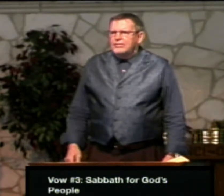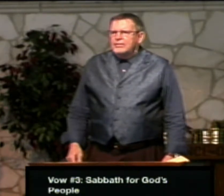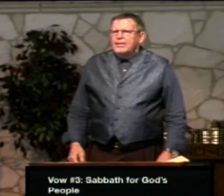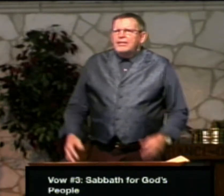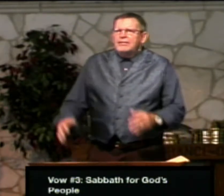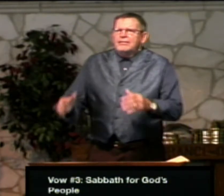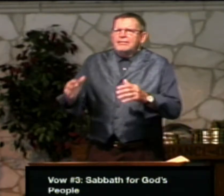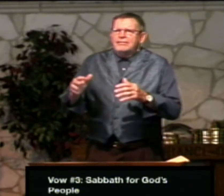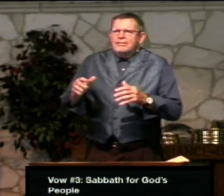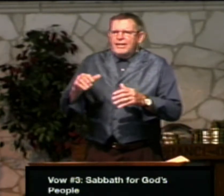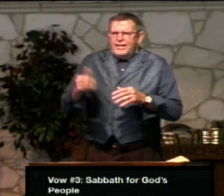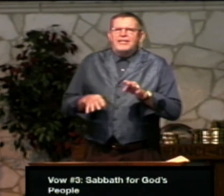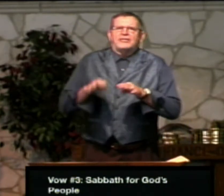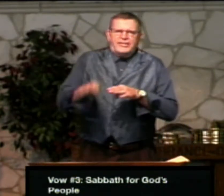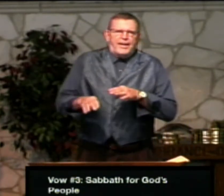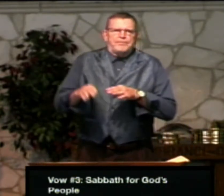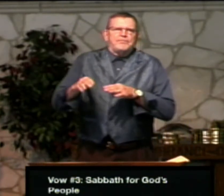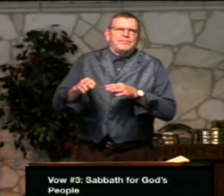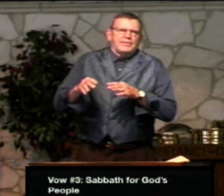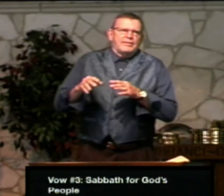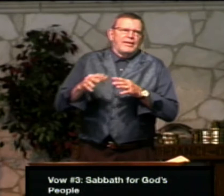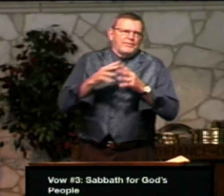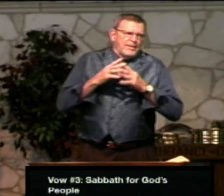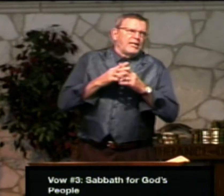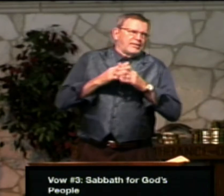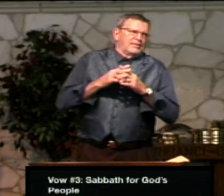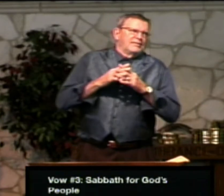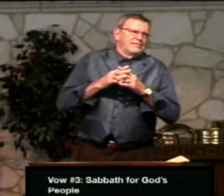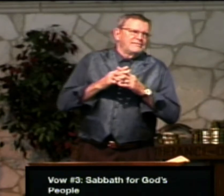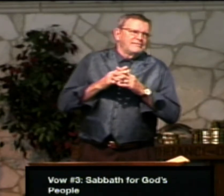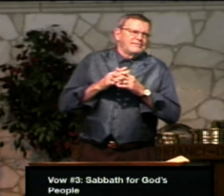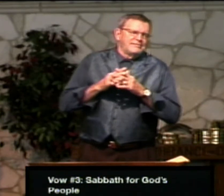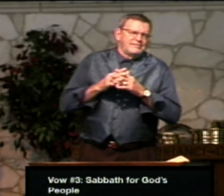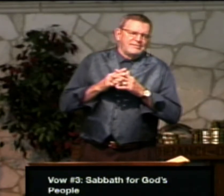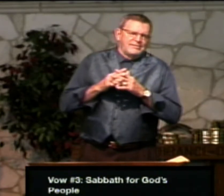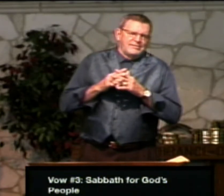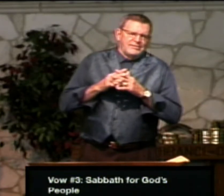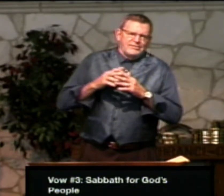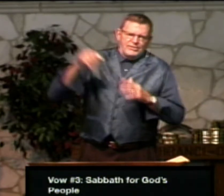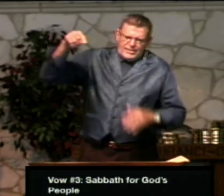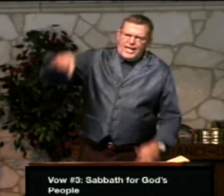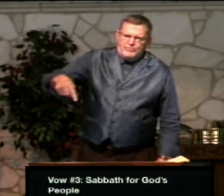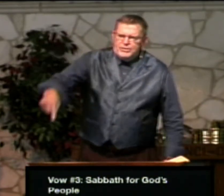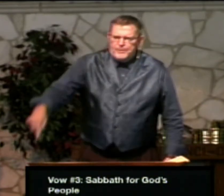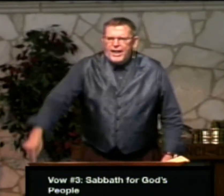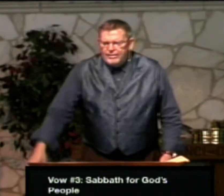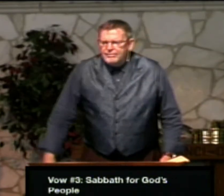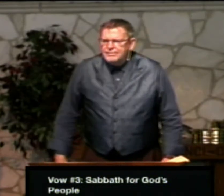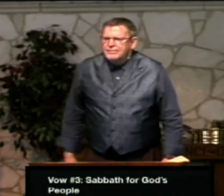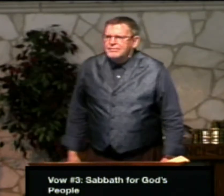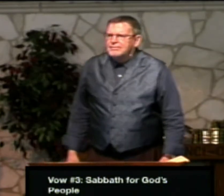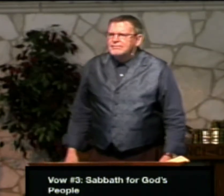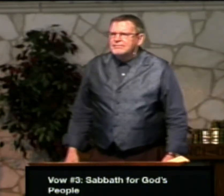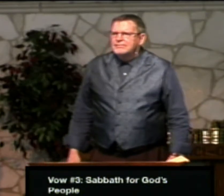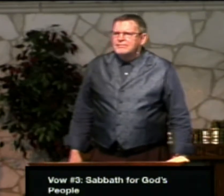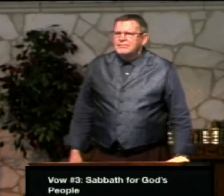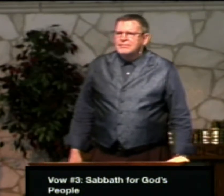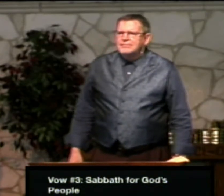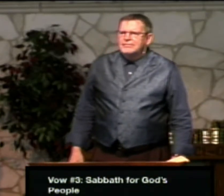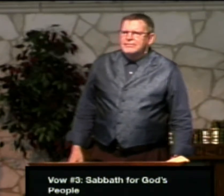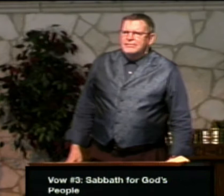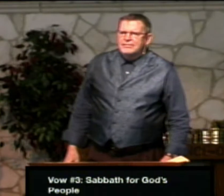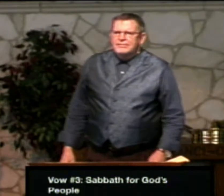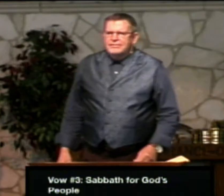You know, another step of America on the downward spiral.